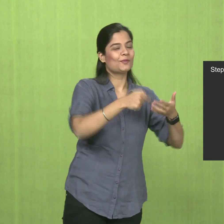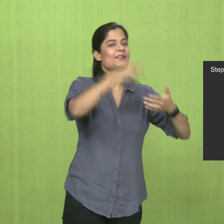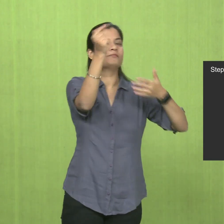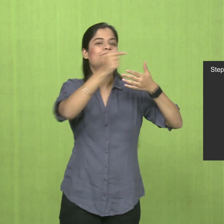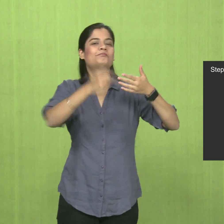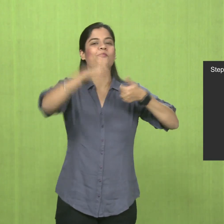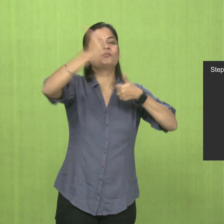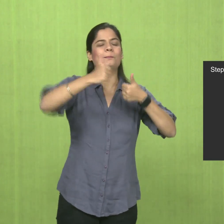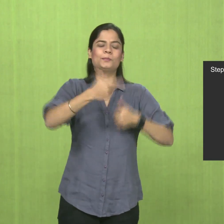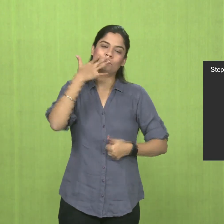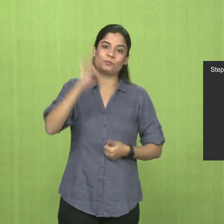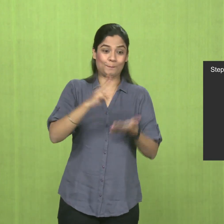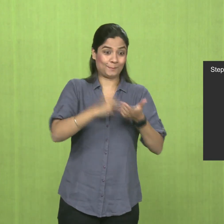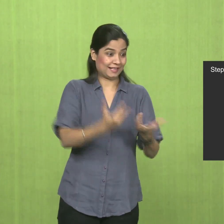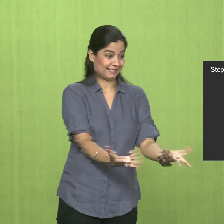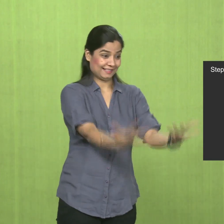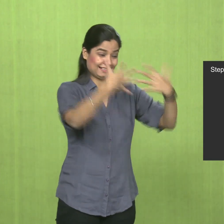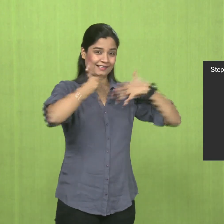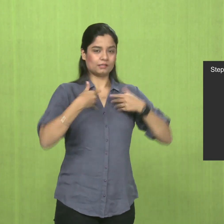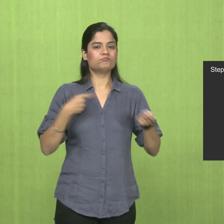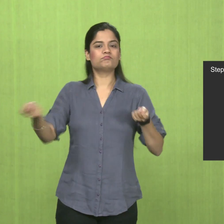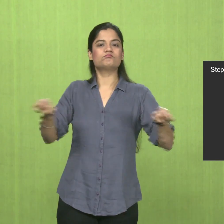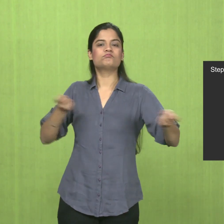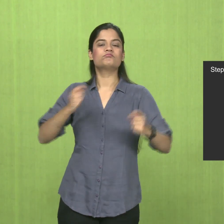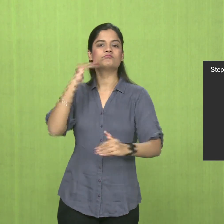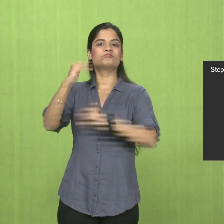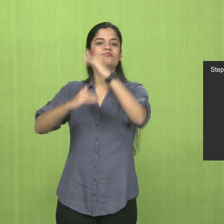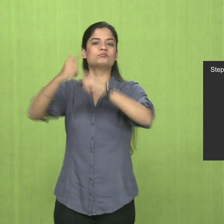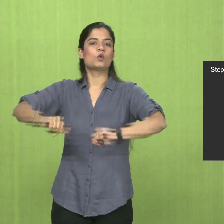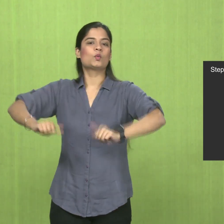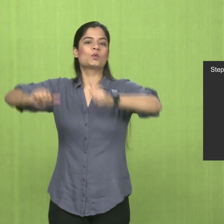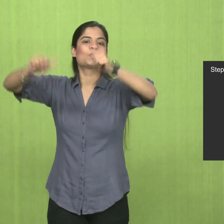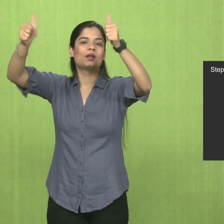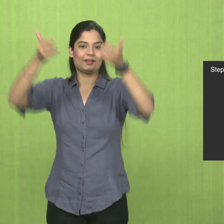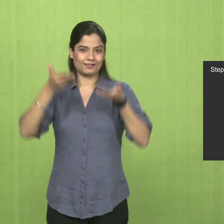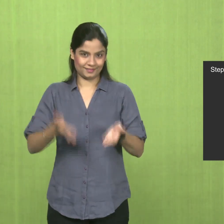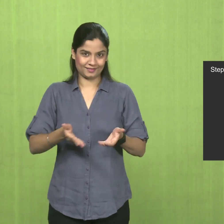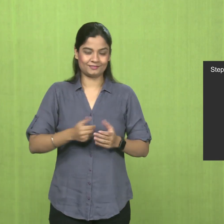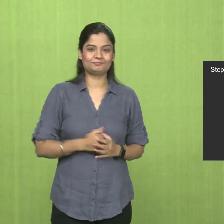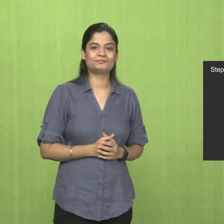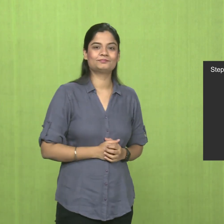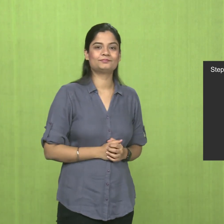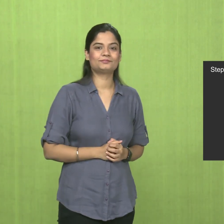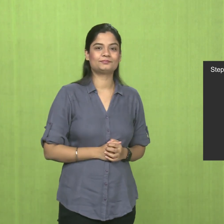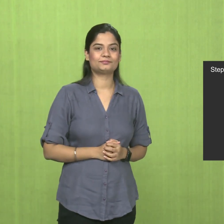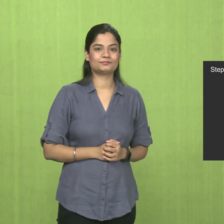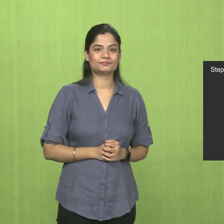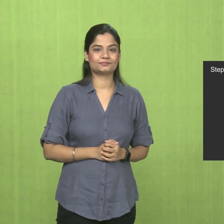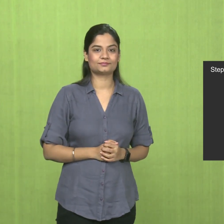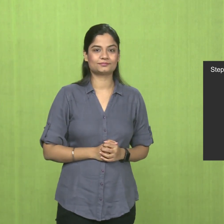off. So feedback helps in progress. So it is a very important aspect of management.